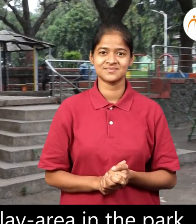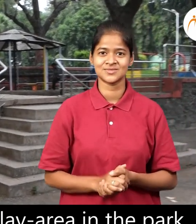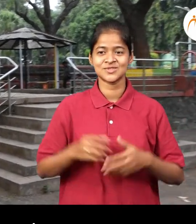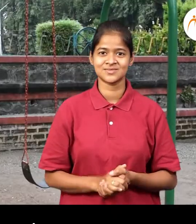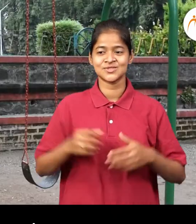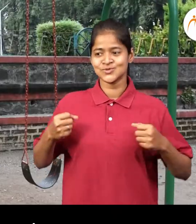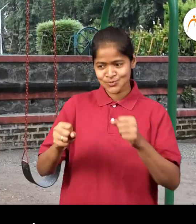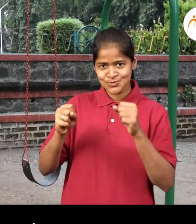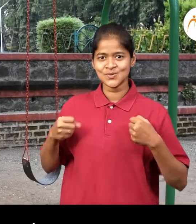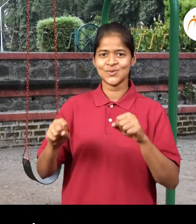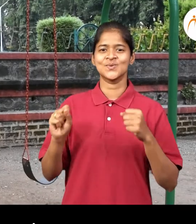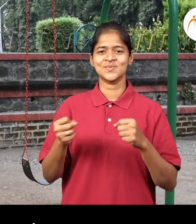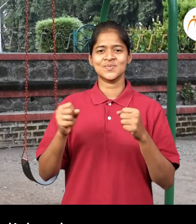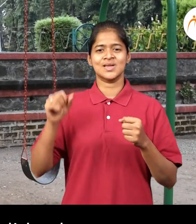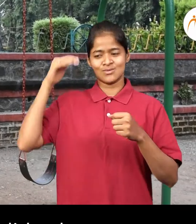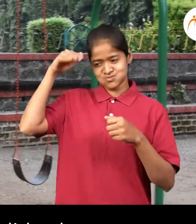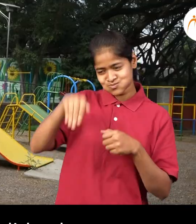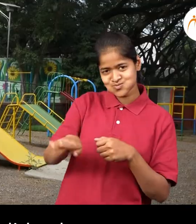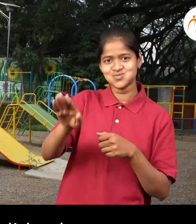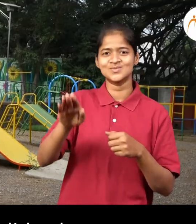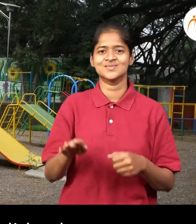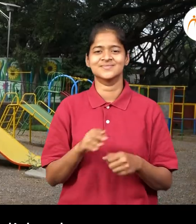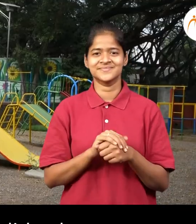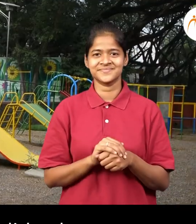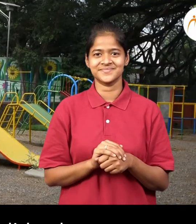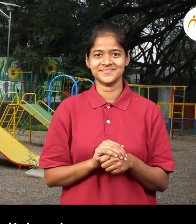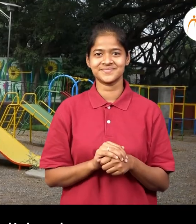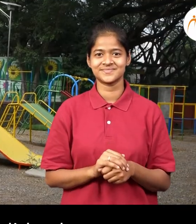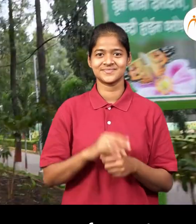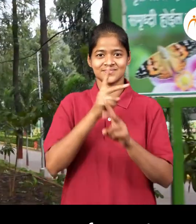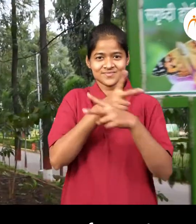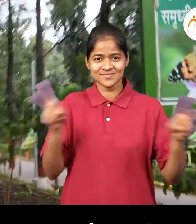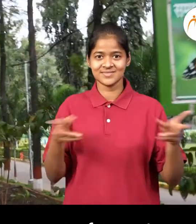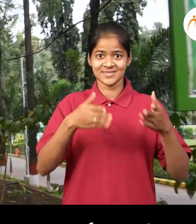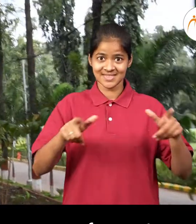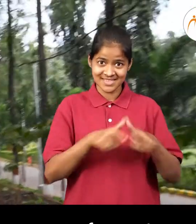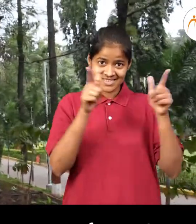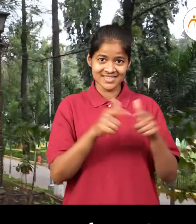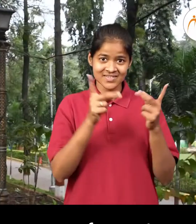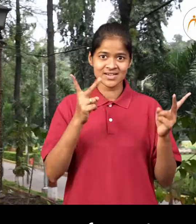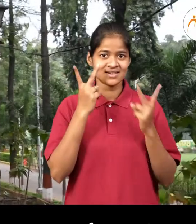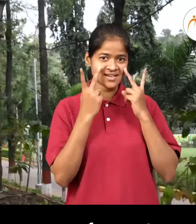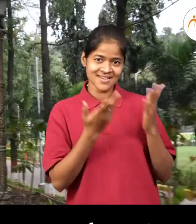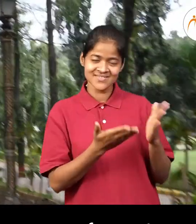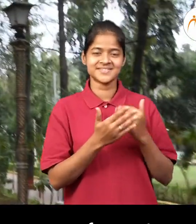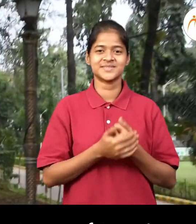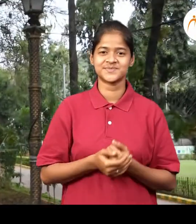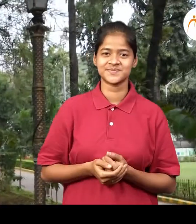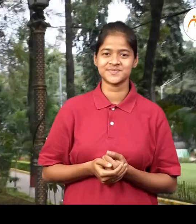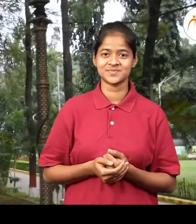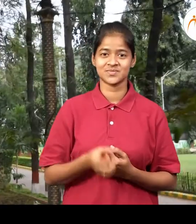there are swings there is a slide also there are so many types of trees